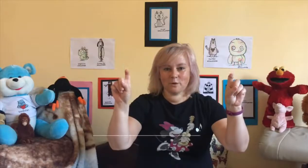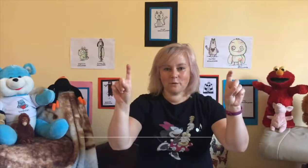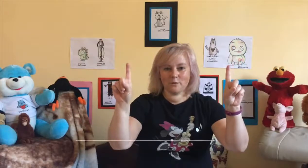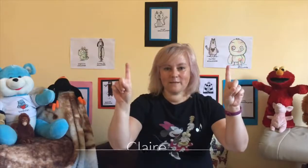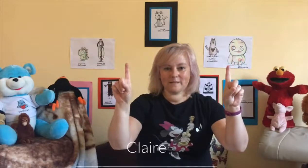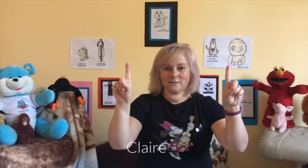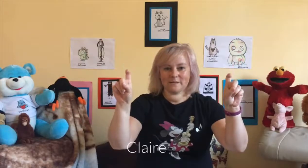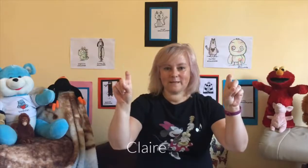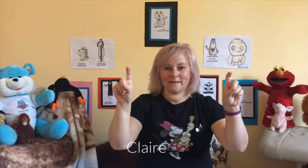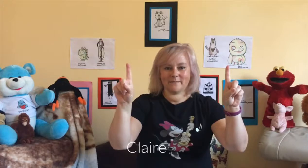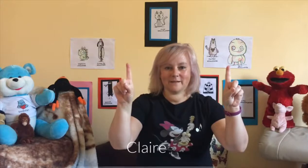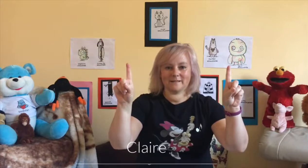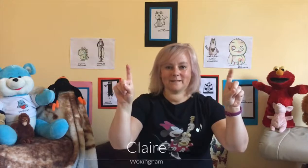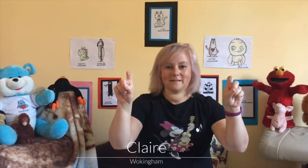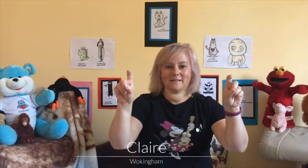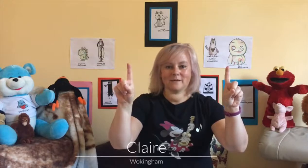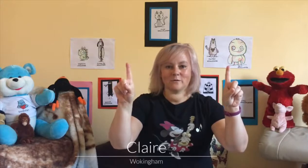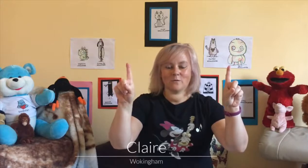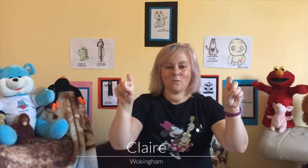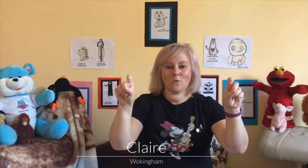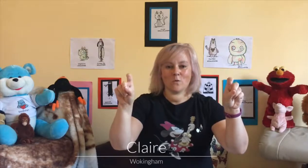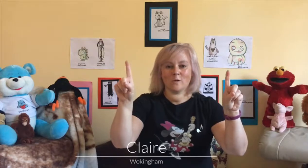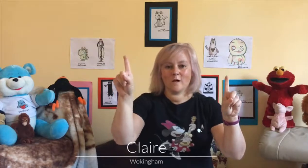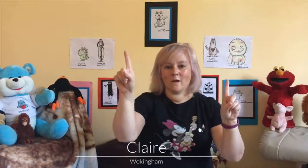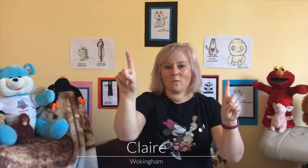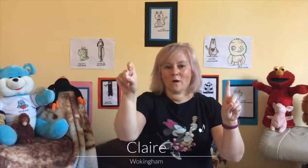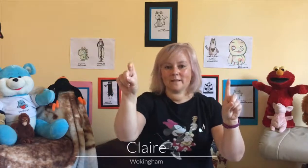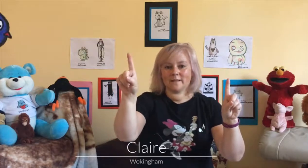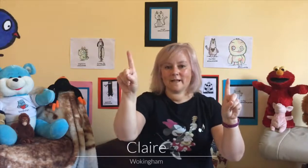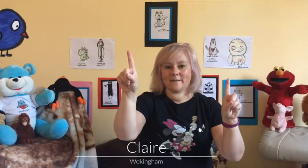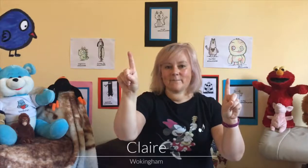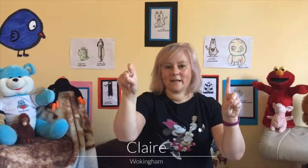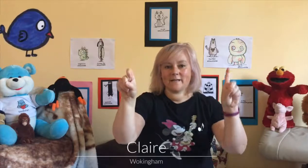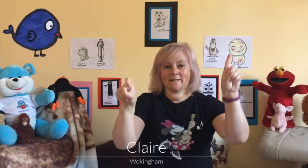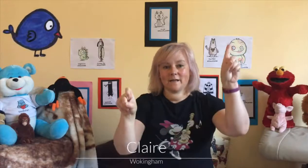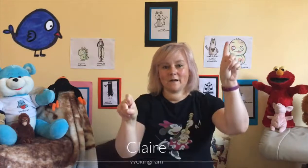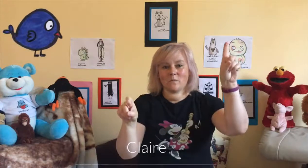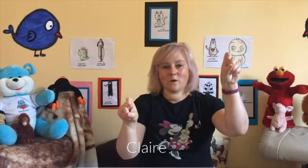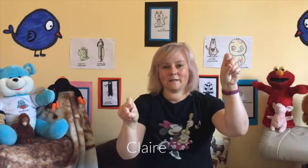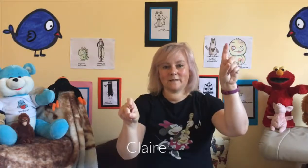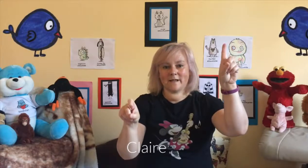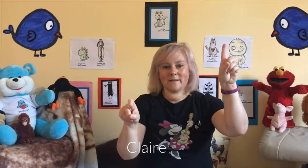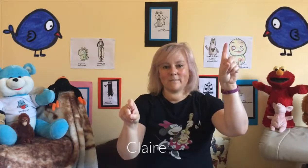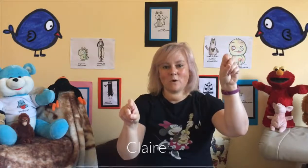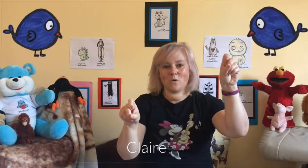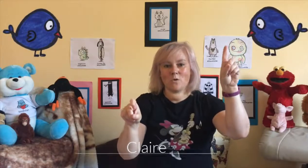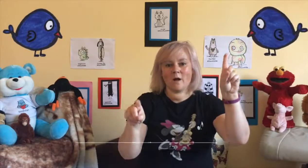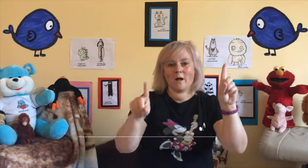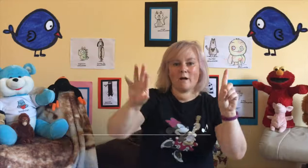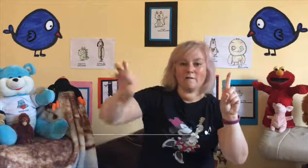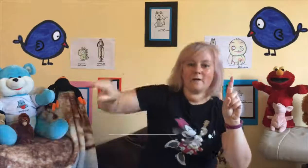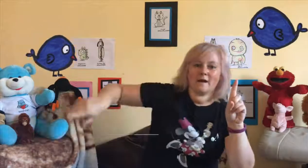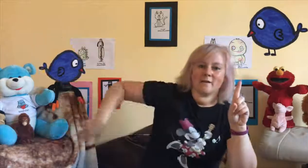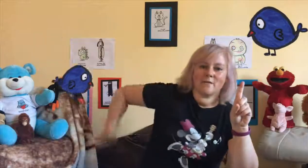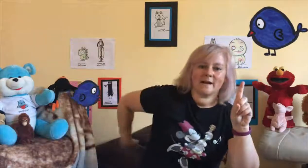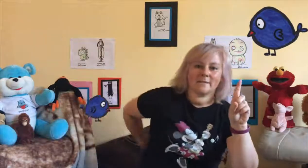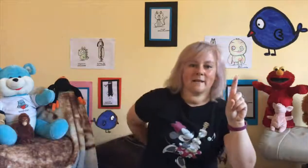Two little dicky birds sitting on a wall, one named Peter, one named Paul. Fly away,